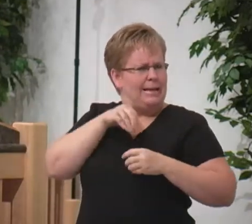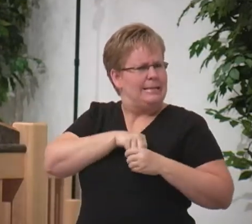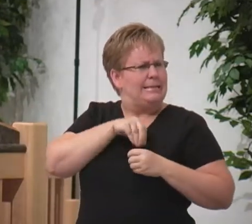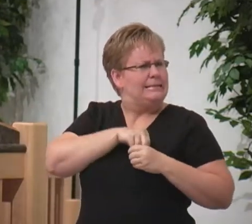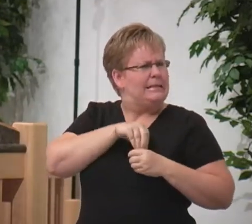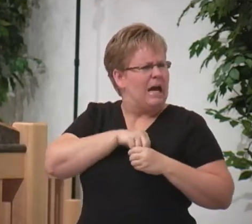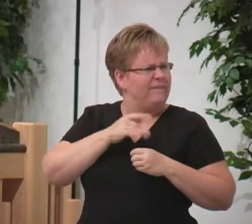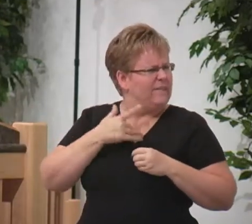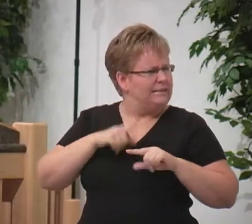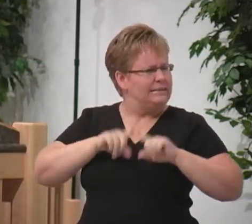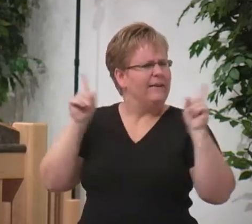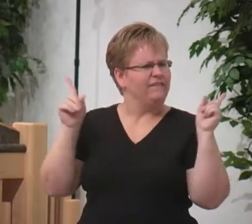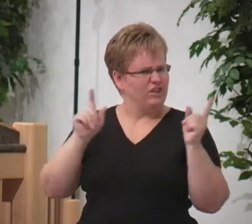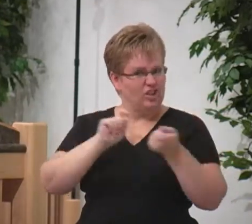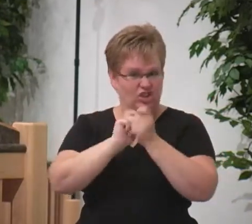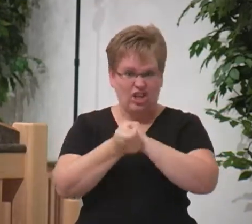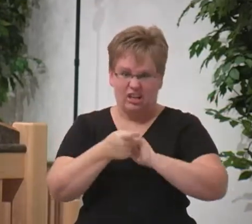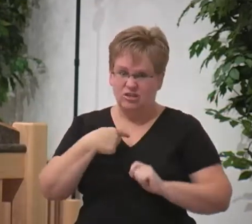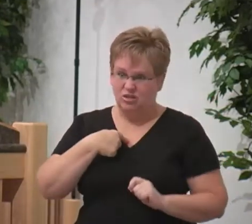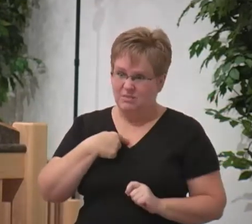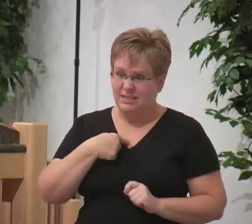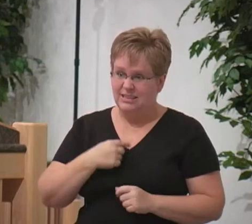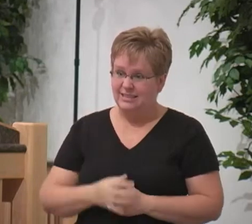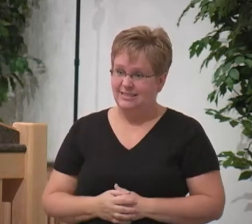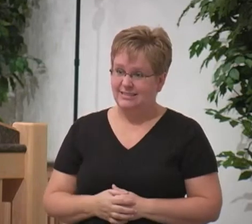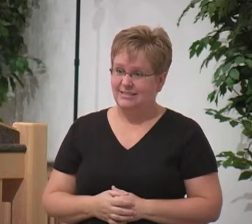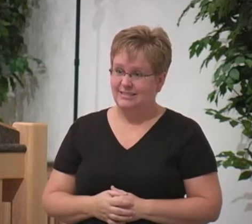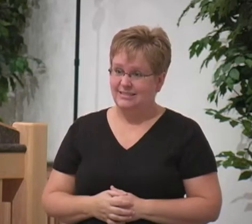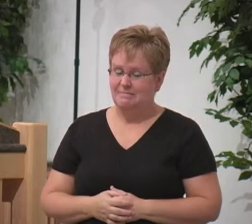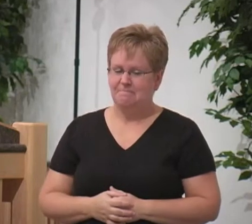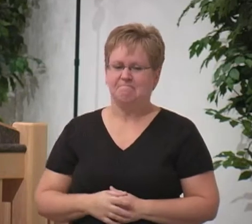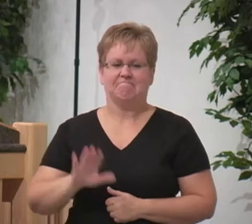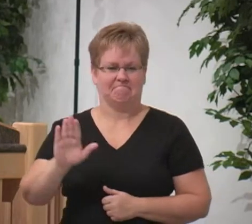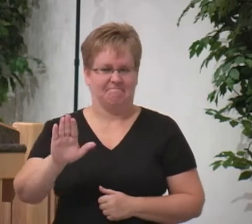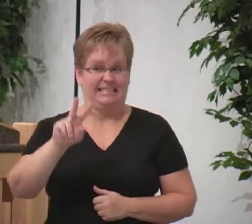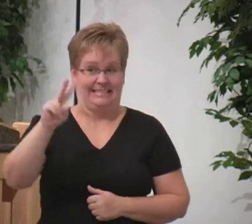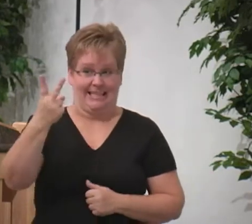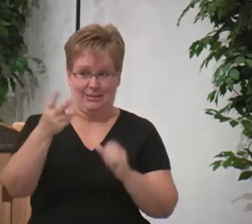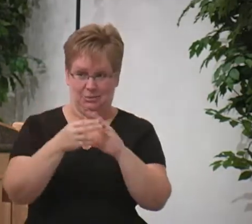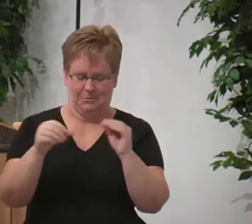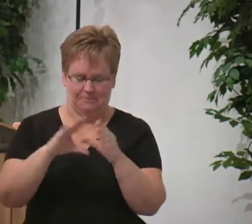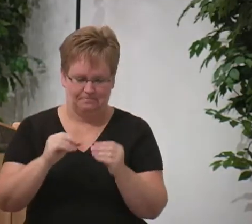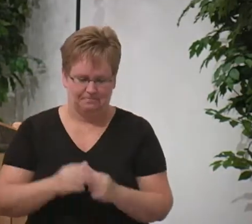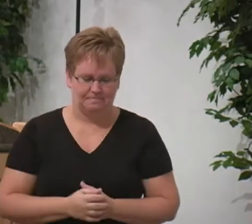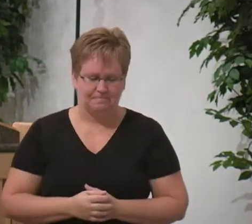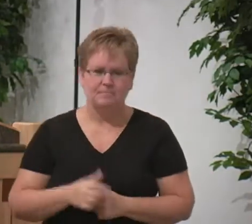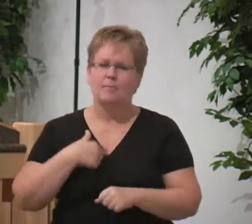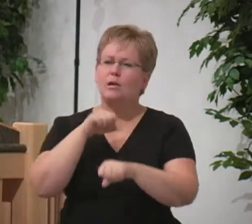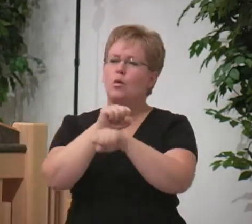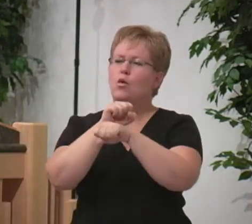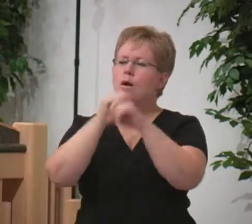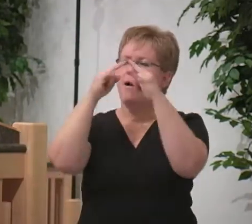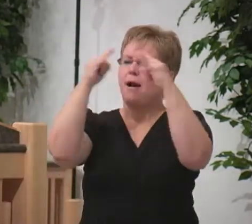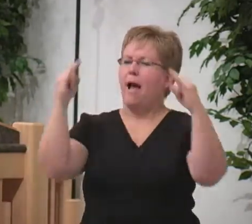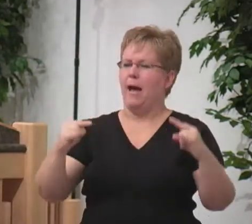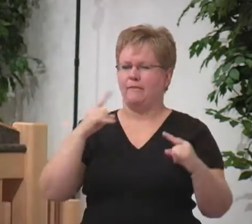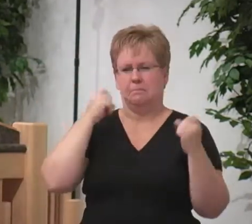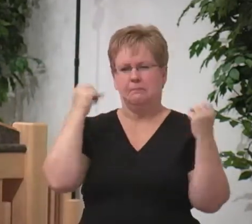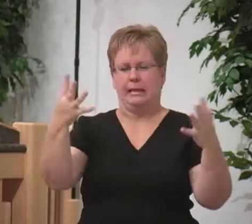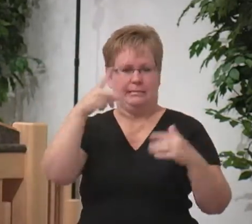up and it changed me. Second story. I worked at camp for several summers. I worked at a